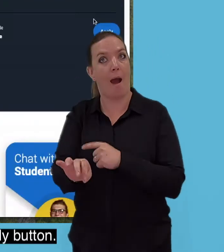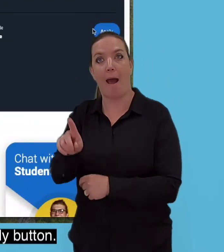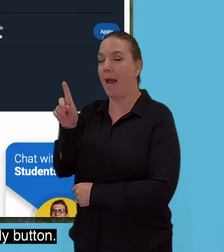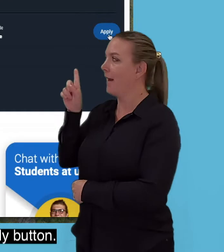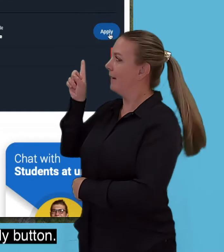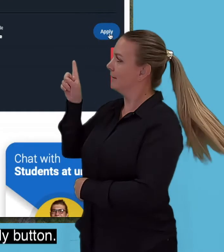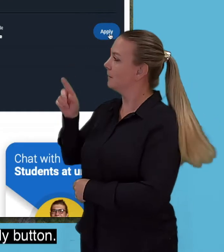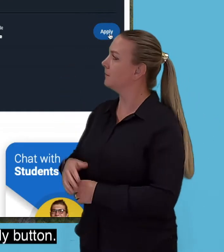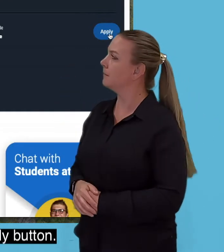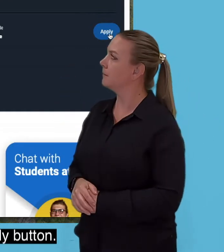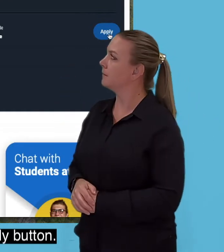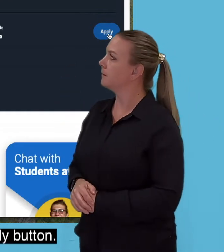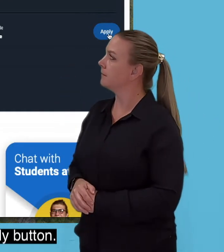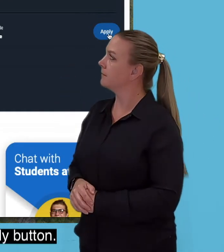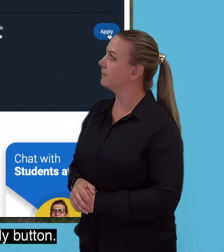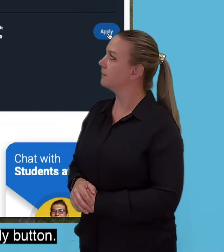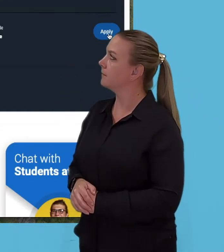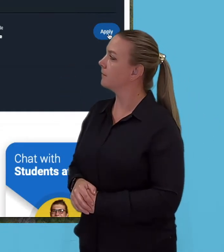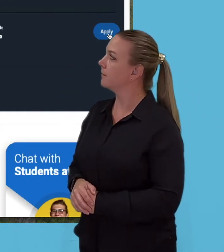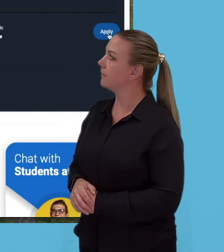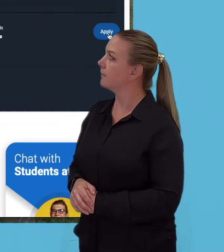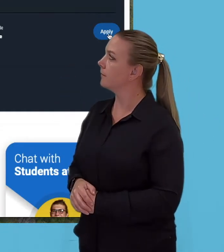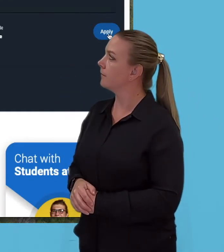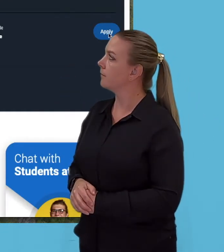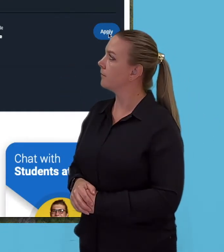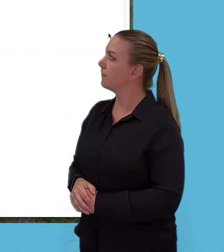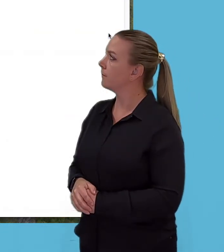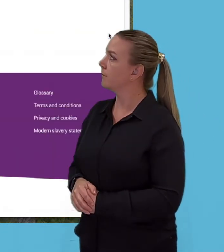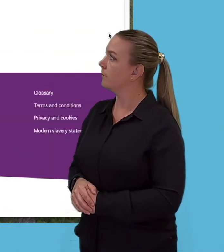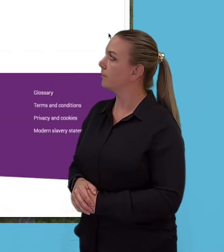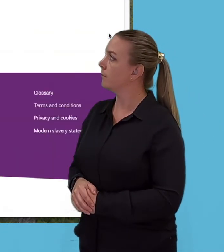here is the Apply button.